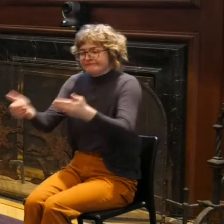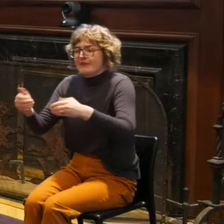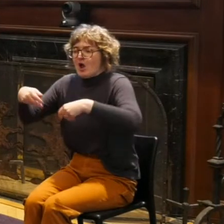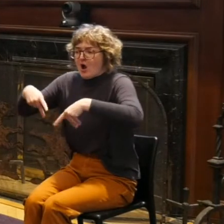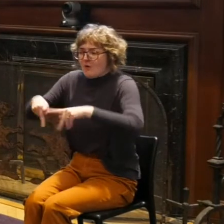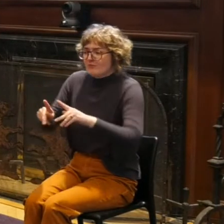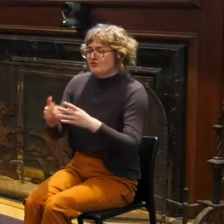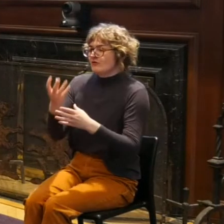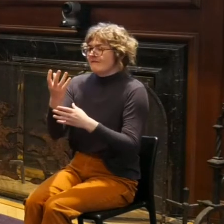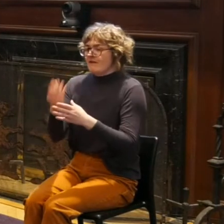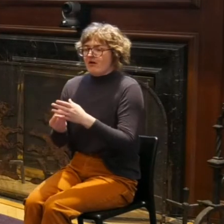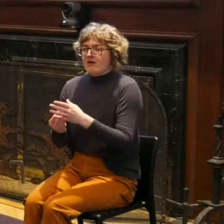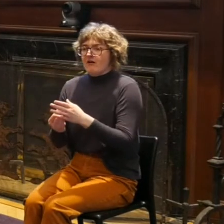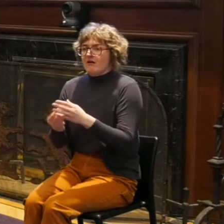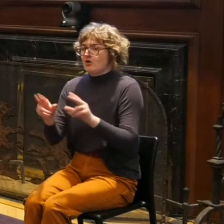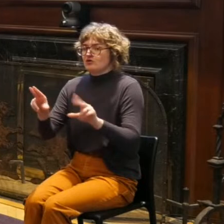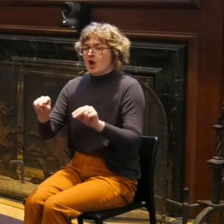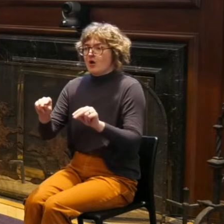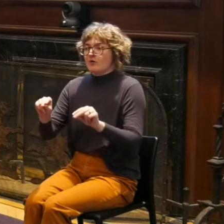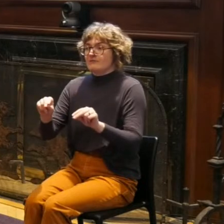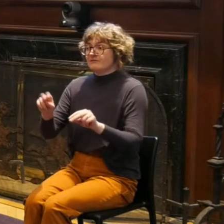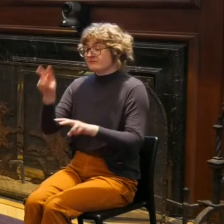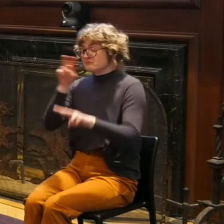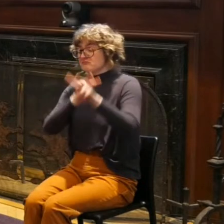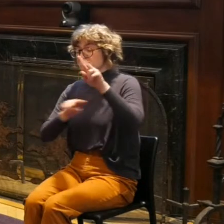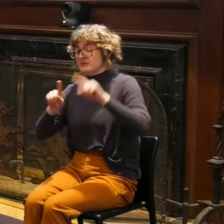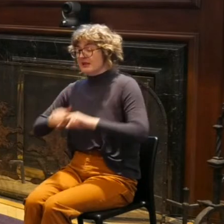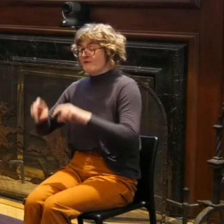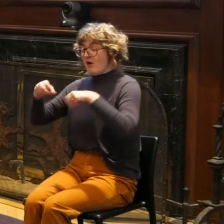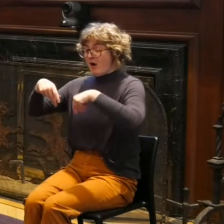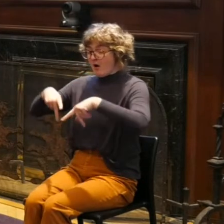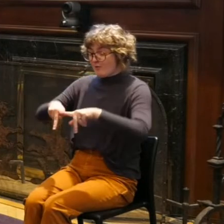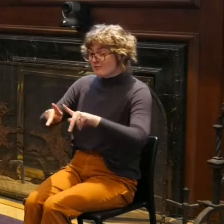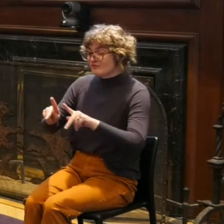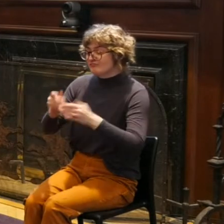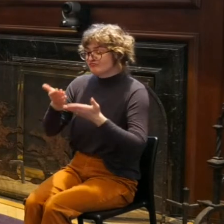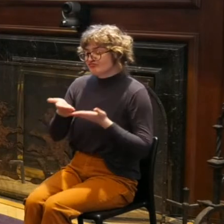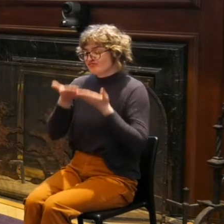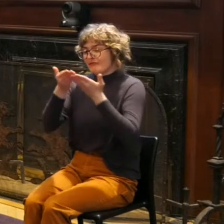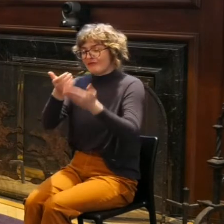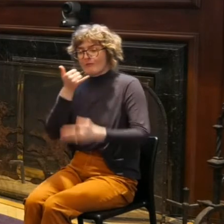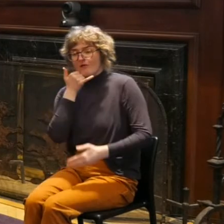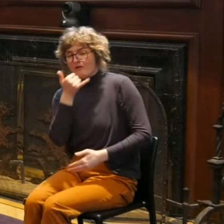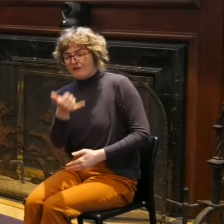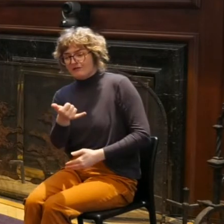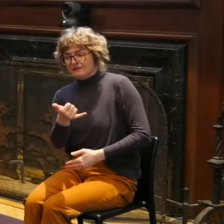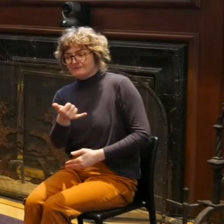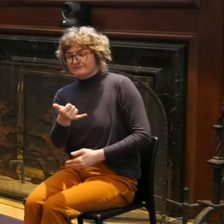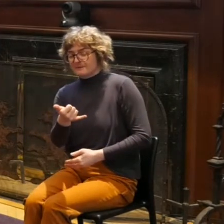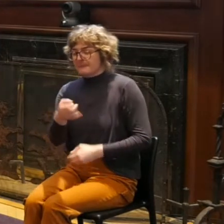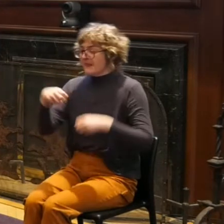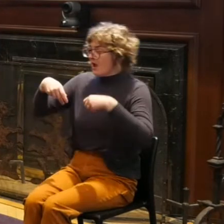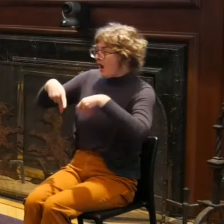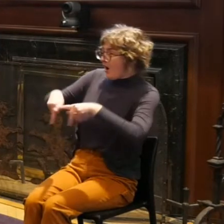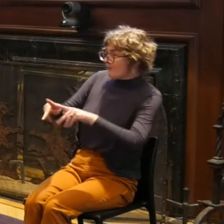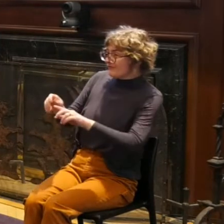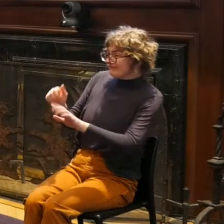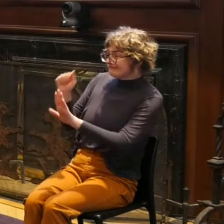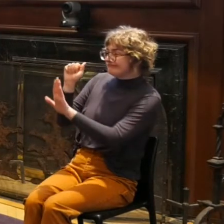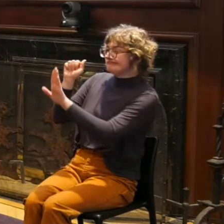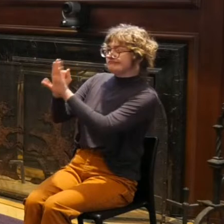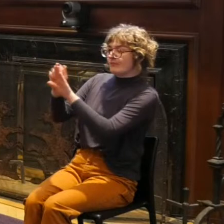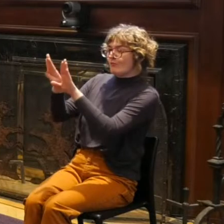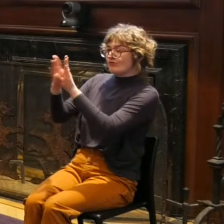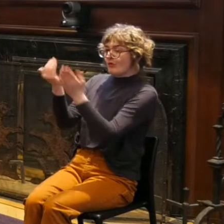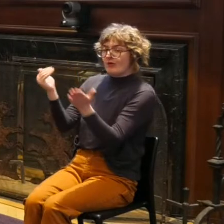opportunity to fall. I'll seek out opportunity. I'll give him a call. Opportunity knocked on my